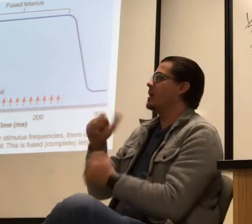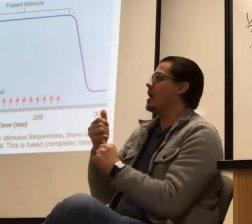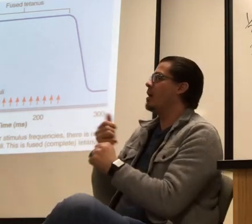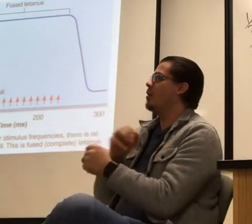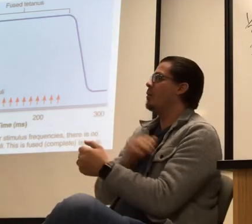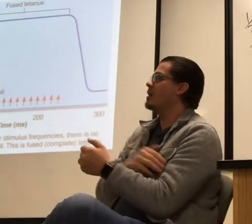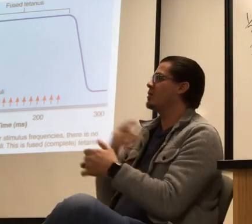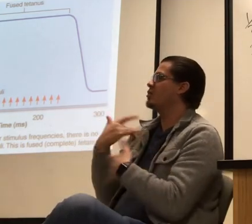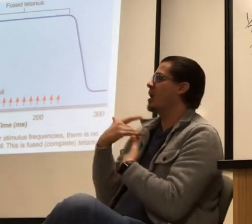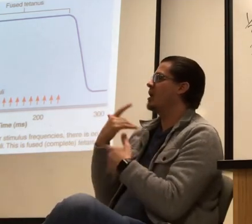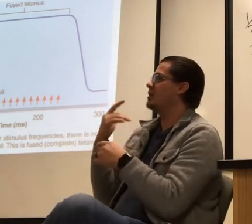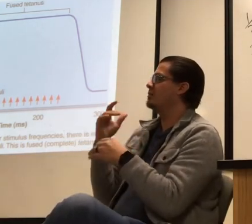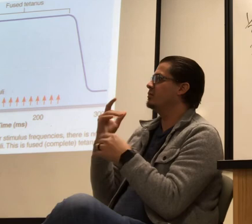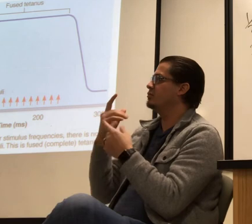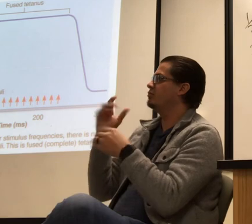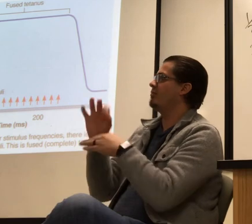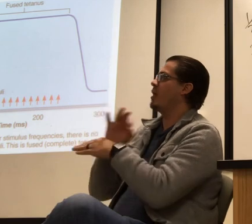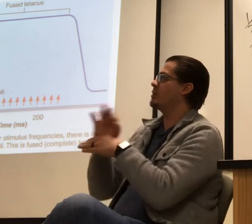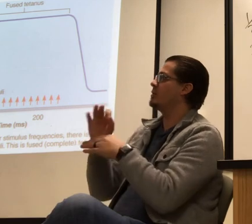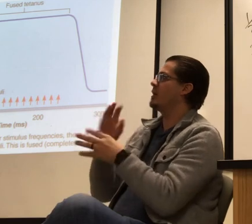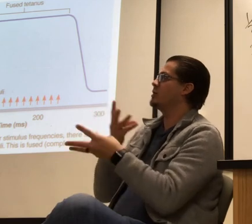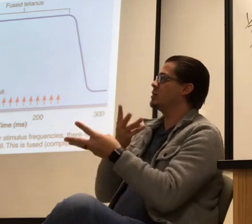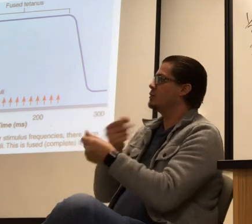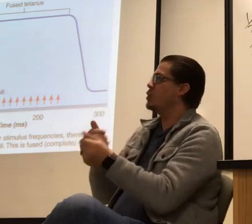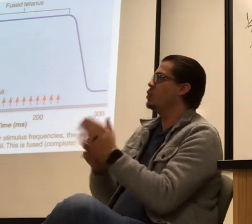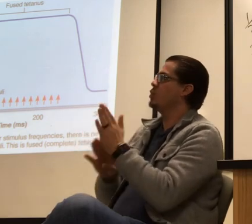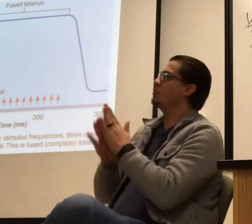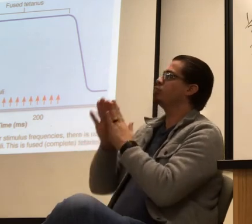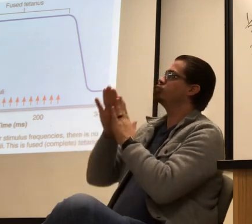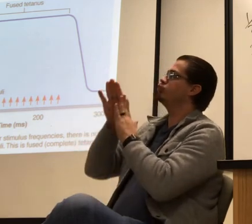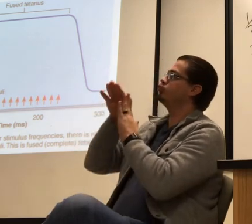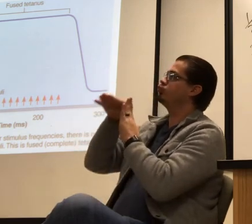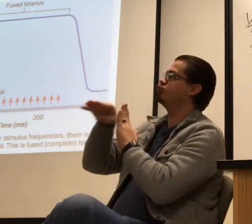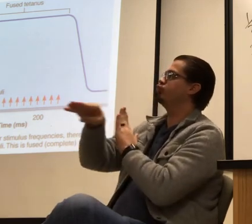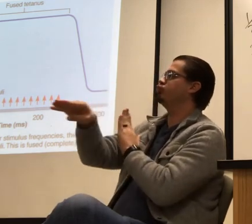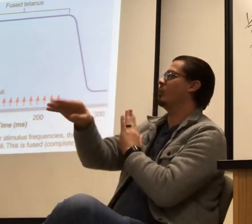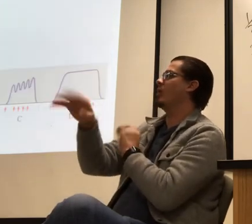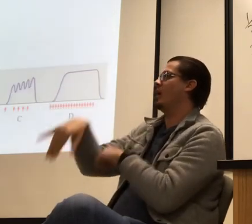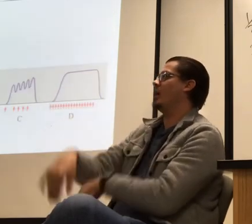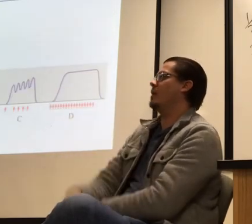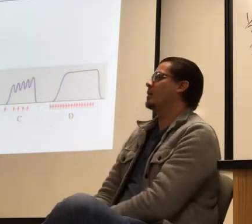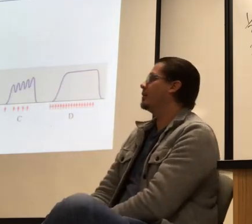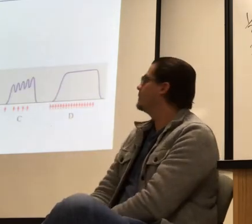normally works, a nice smooth generation of force.